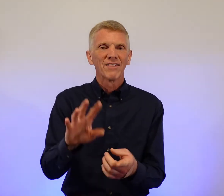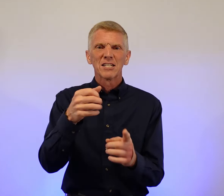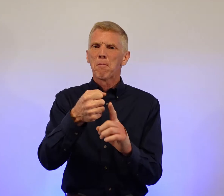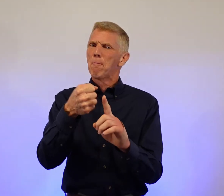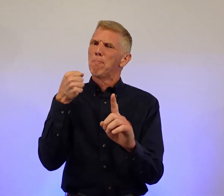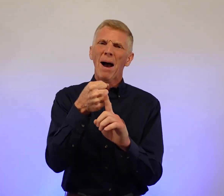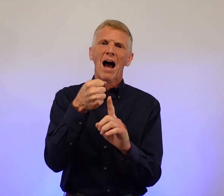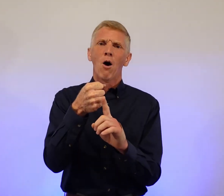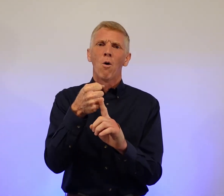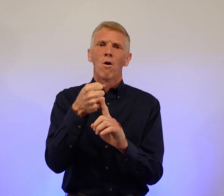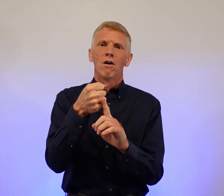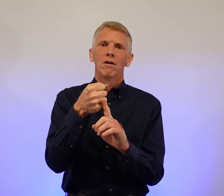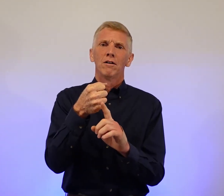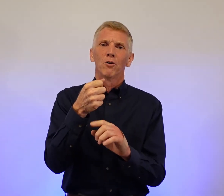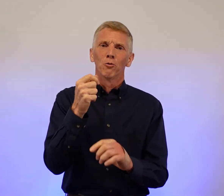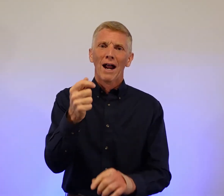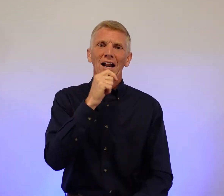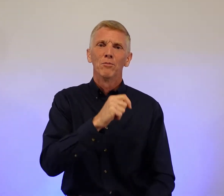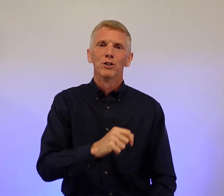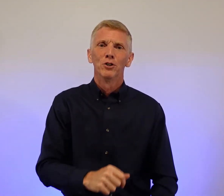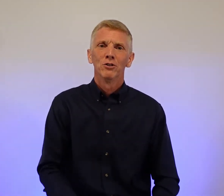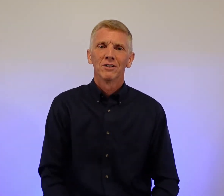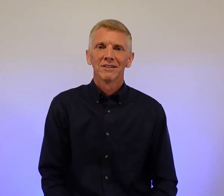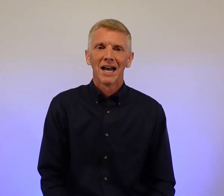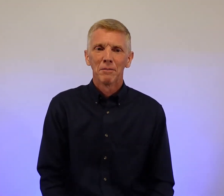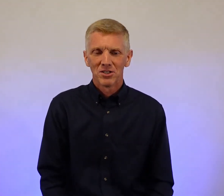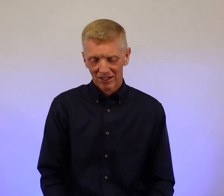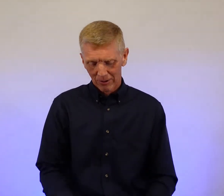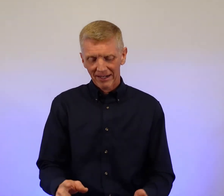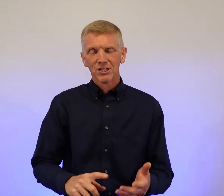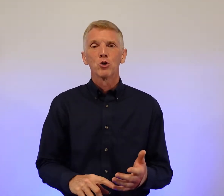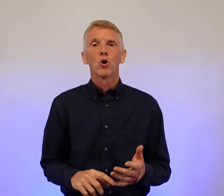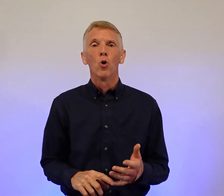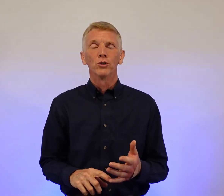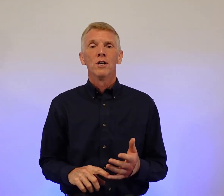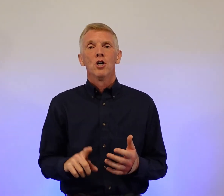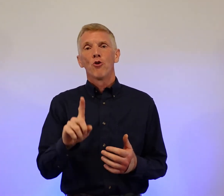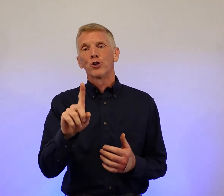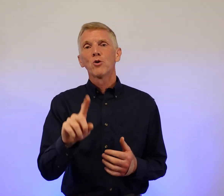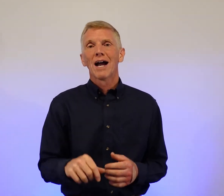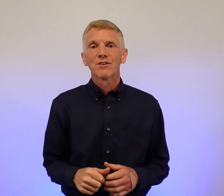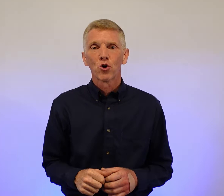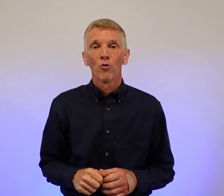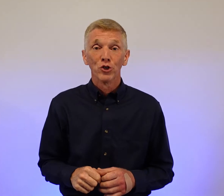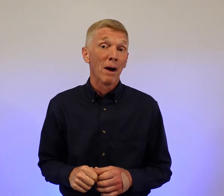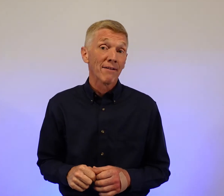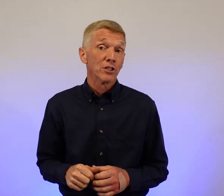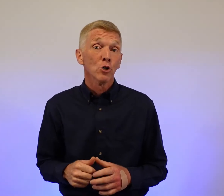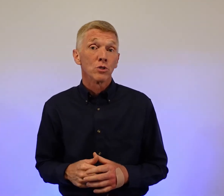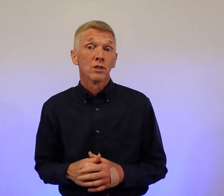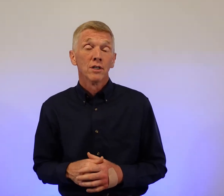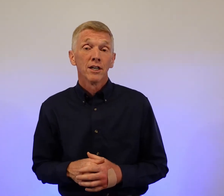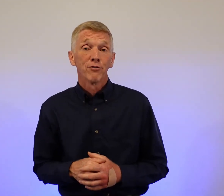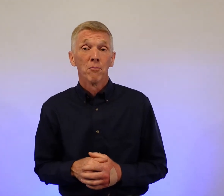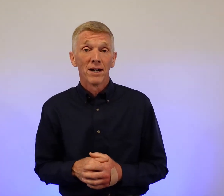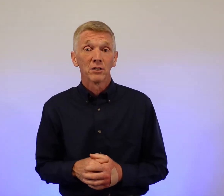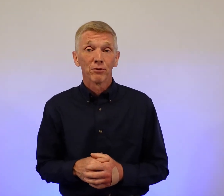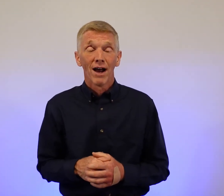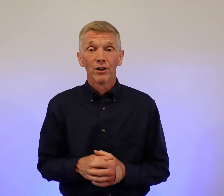things, right out of the blue, got me sick. Okay, let's do cold. There are two kinds of cold that you might have to use if you're a medical provider.